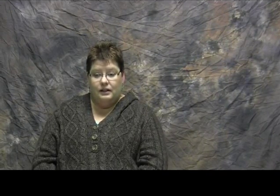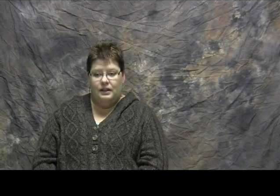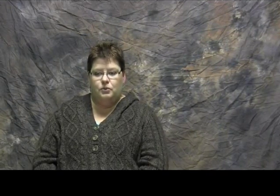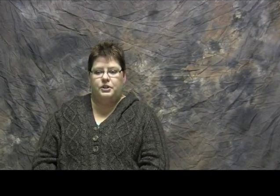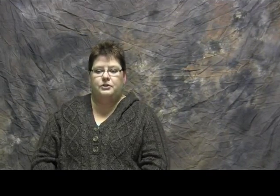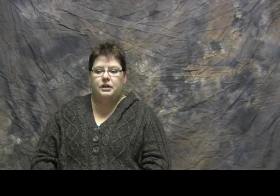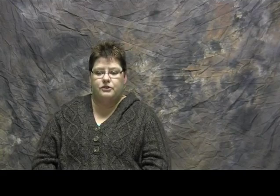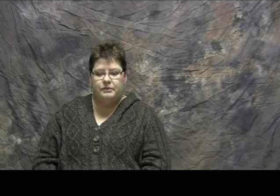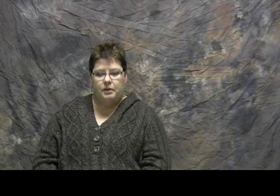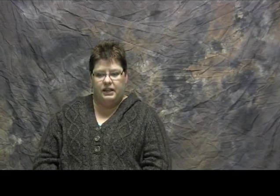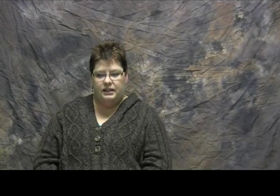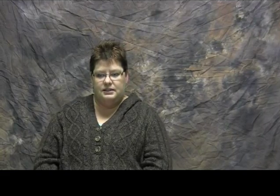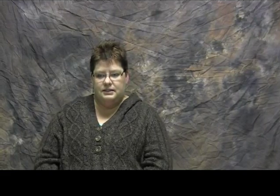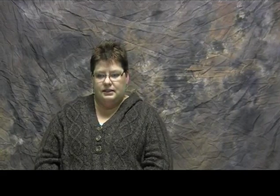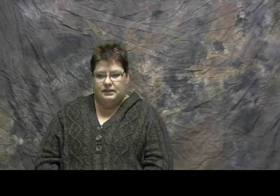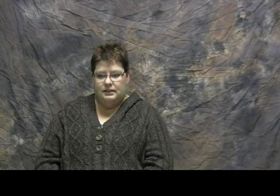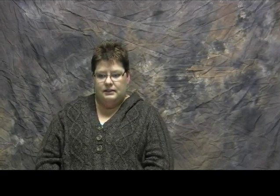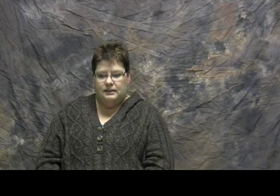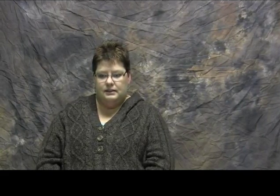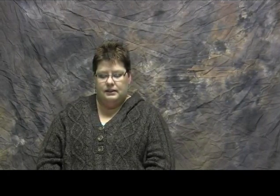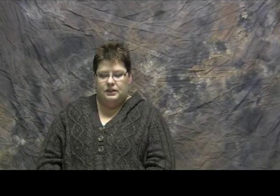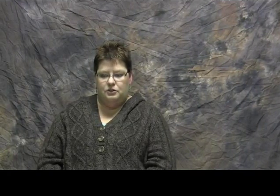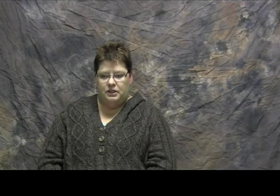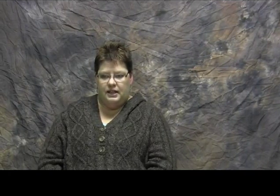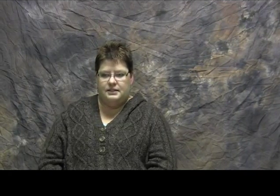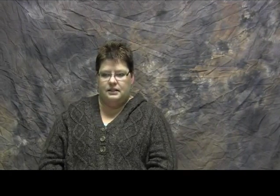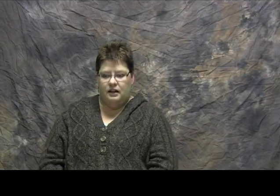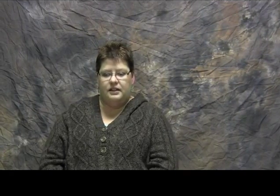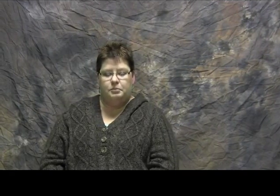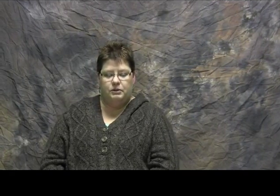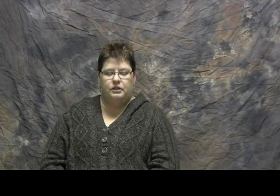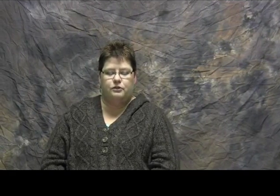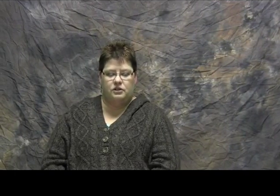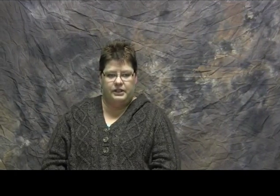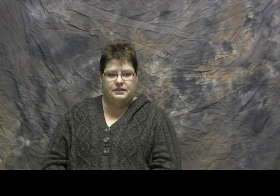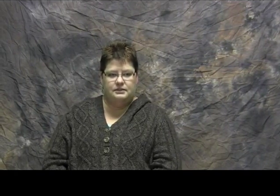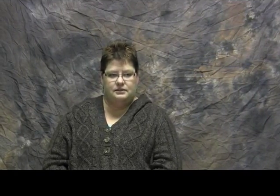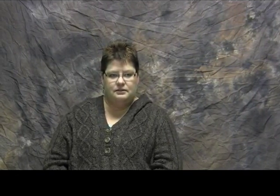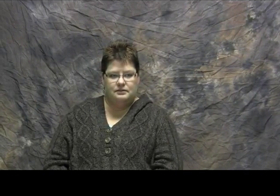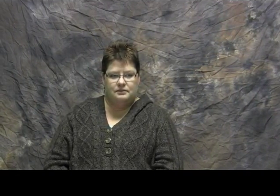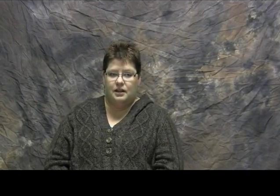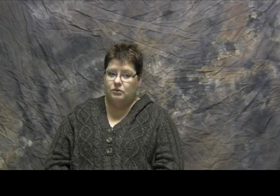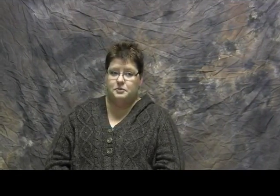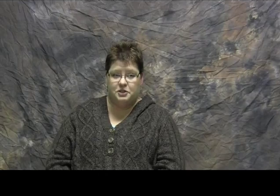And when you come from that place and you realize that God kept you here for a reason, not once but